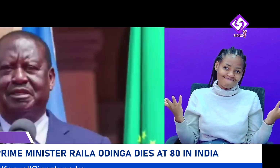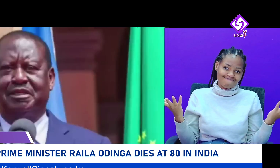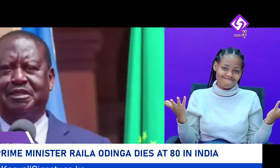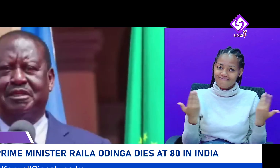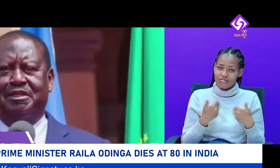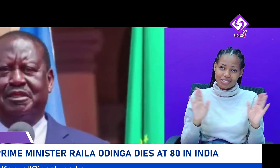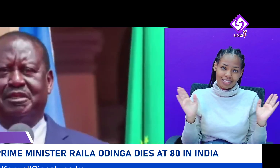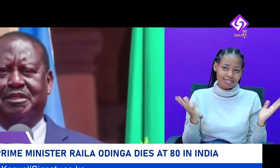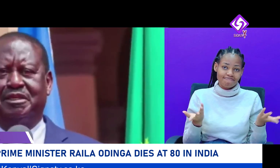revived.